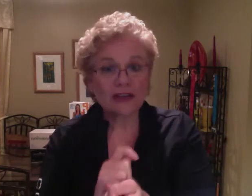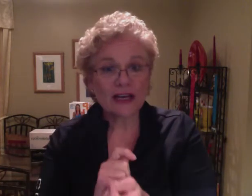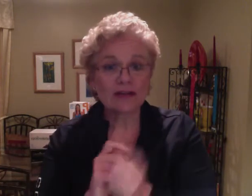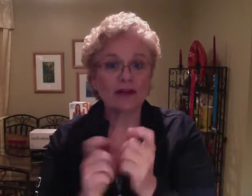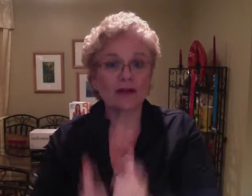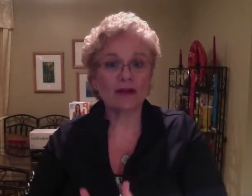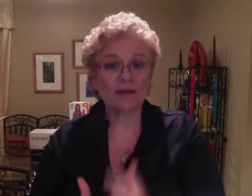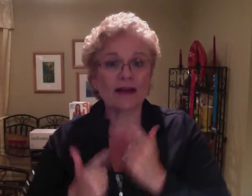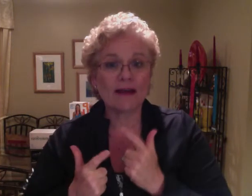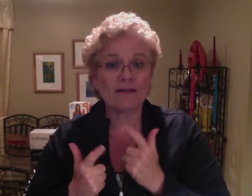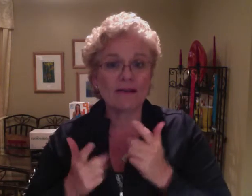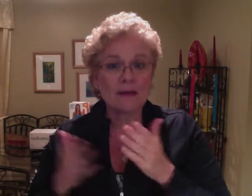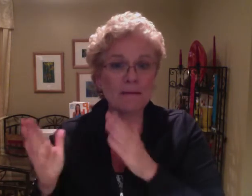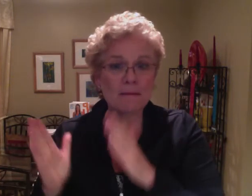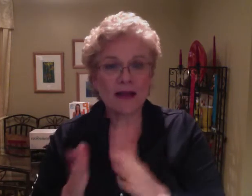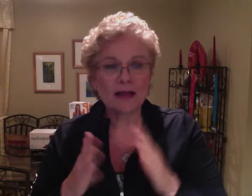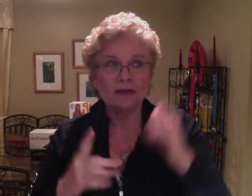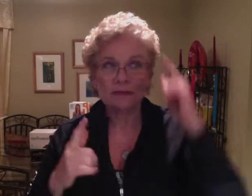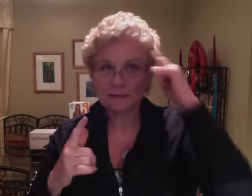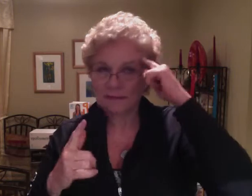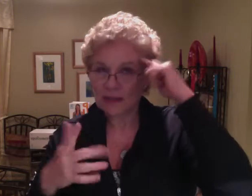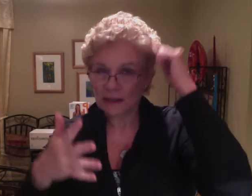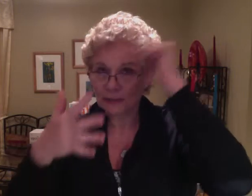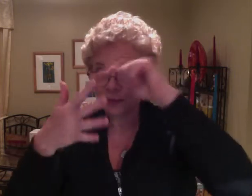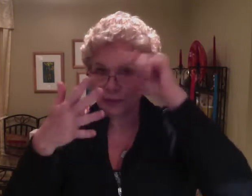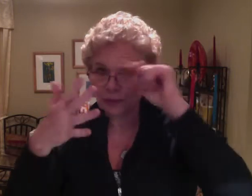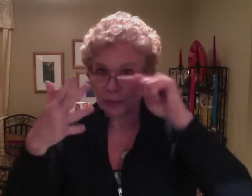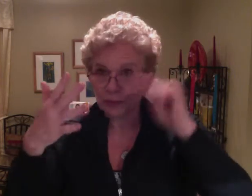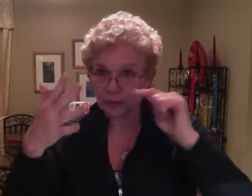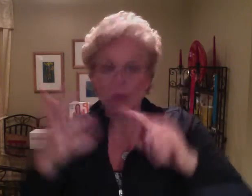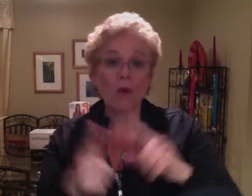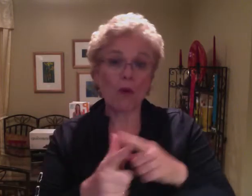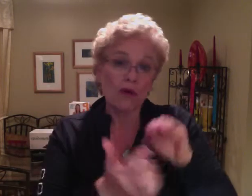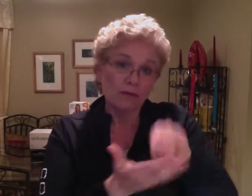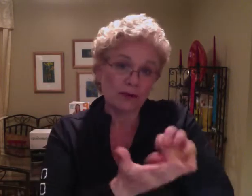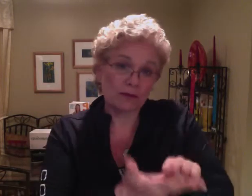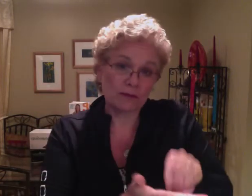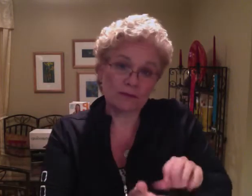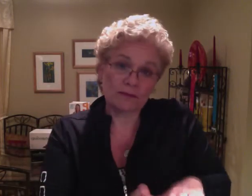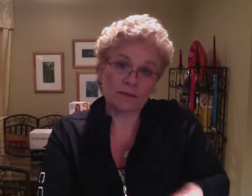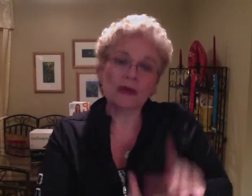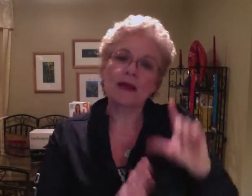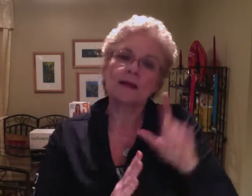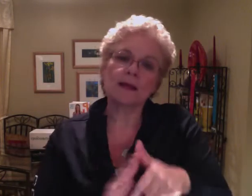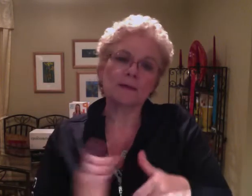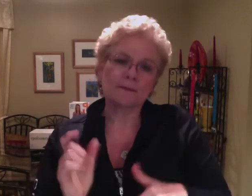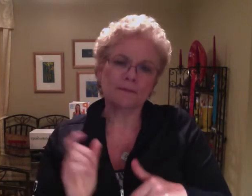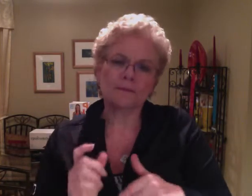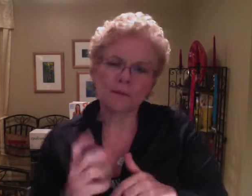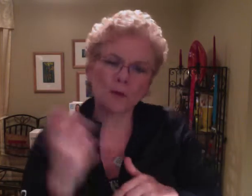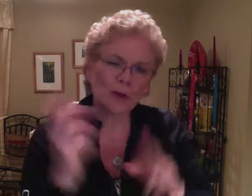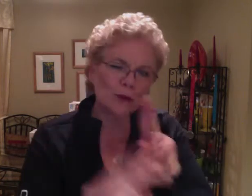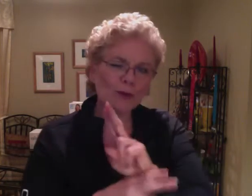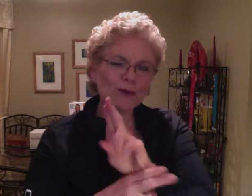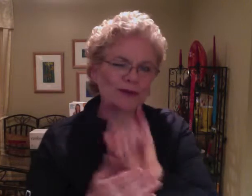life goes. So you're making notes, whether this is mental or written, because then you're going to come back to them, and you're going to go, okay, cool, I get it. I totally know